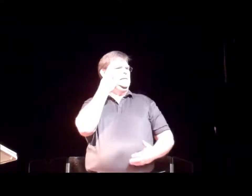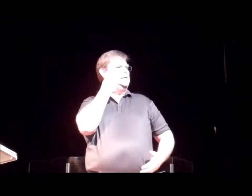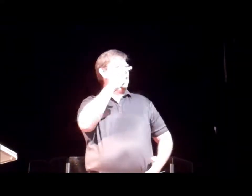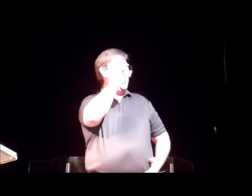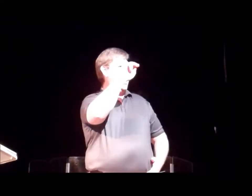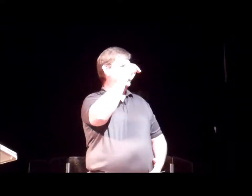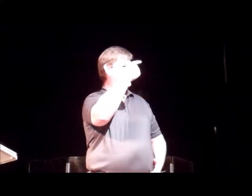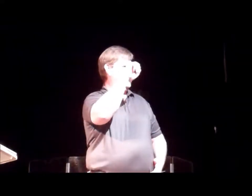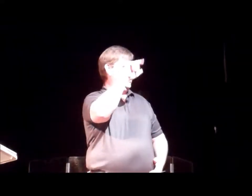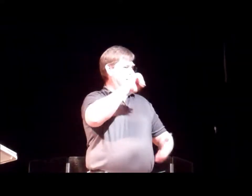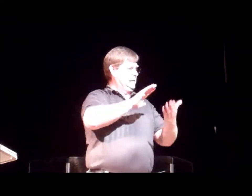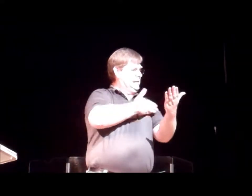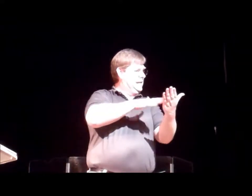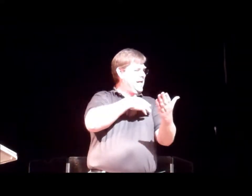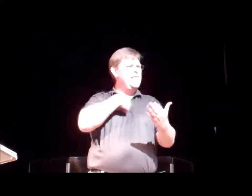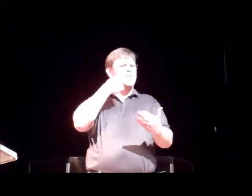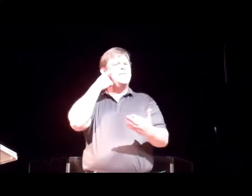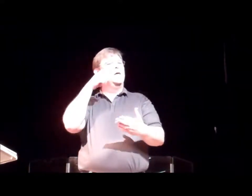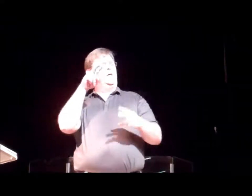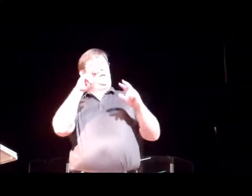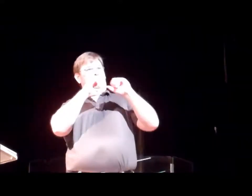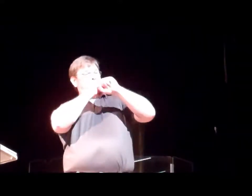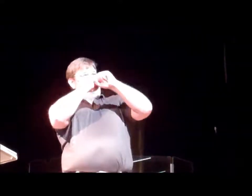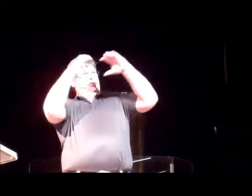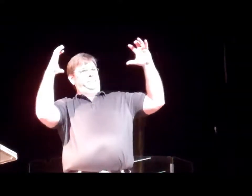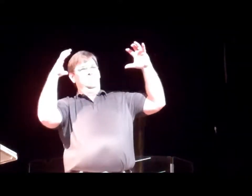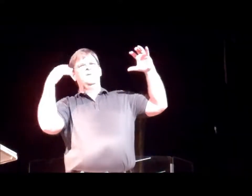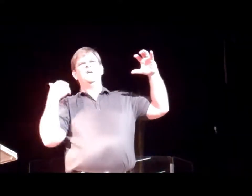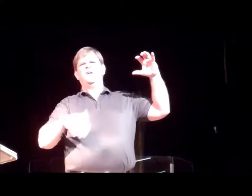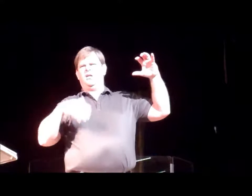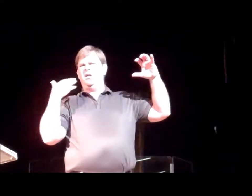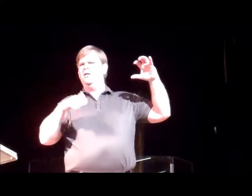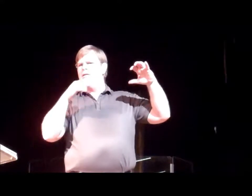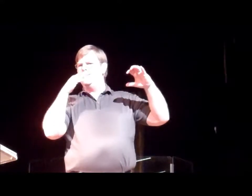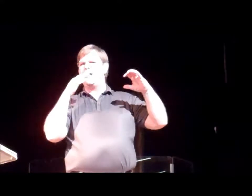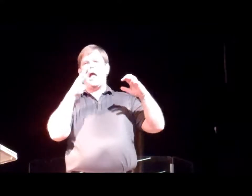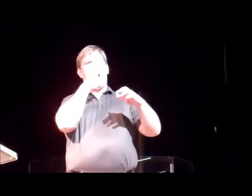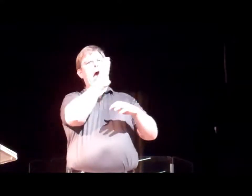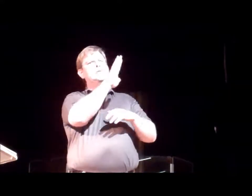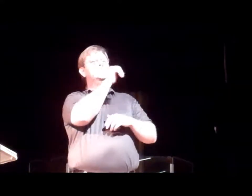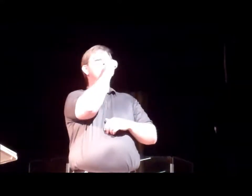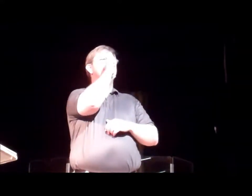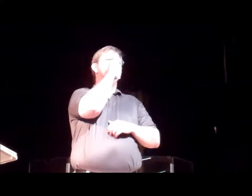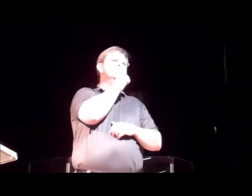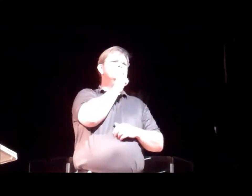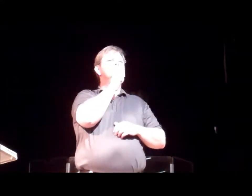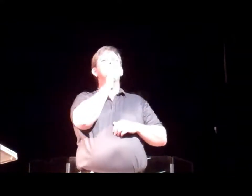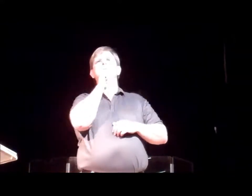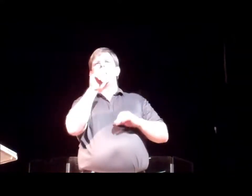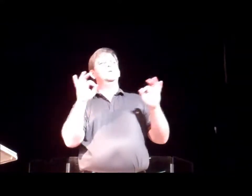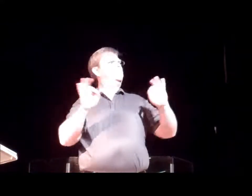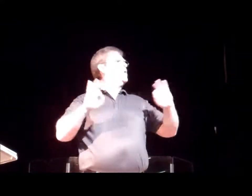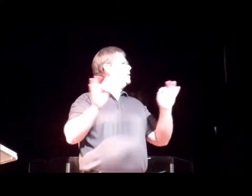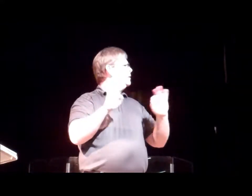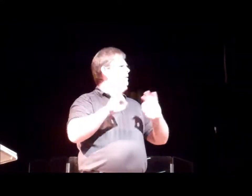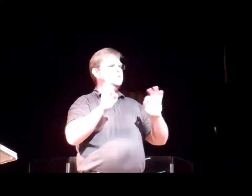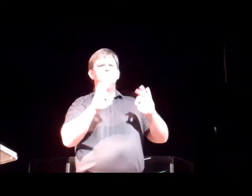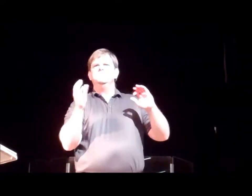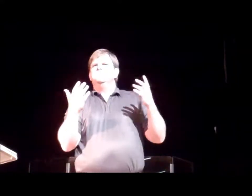You just saw or heard Angela sing the song, and I think that gives us a very clear depiction of his suffering. It